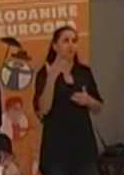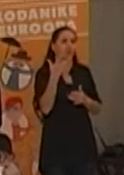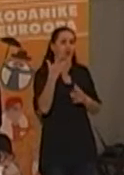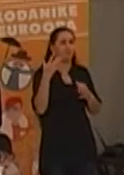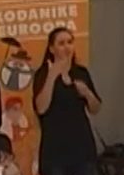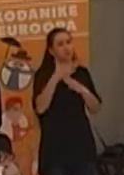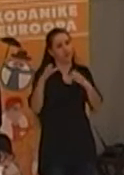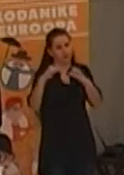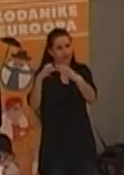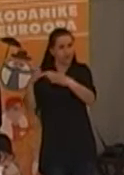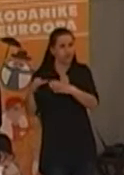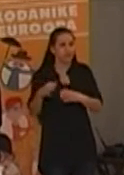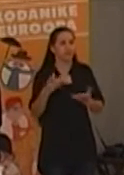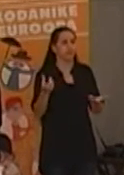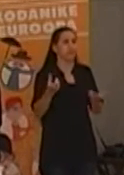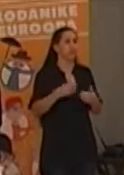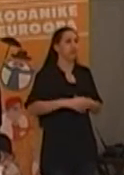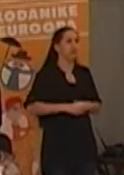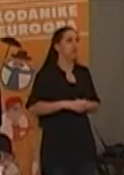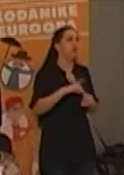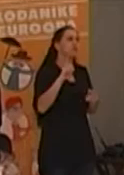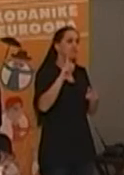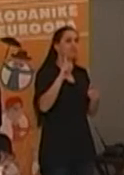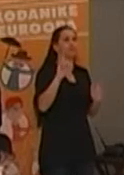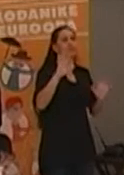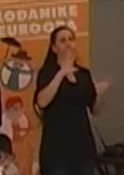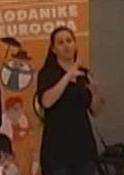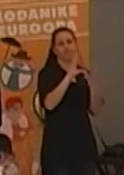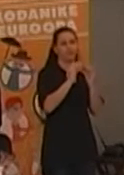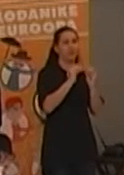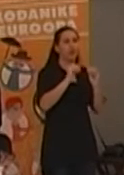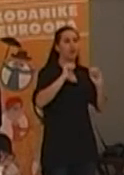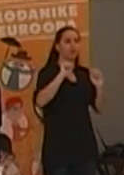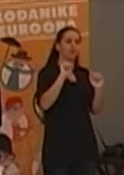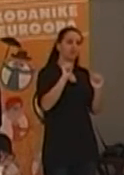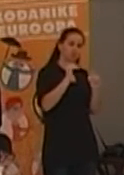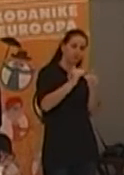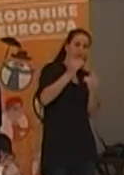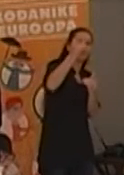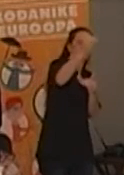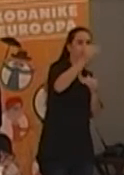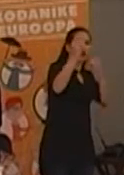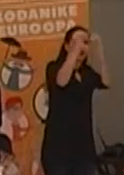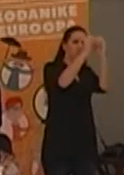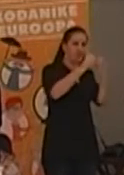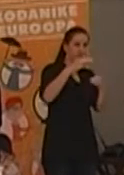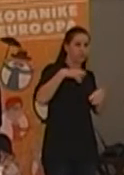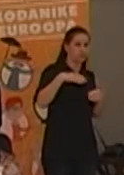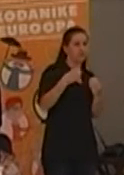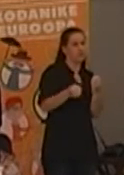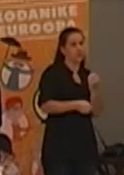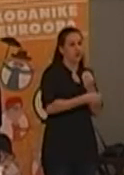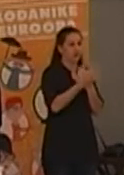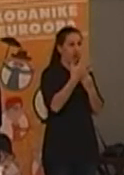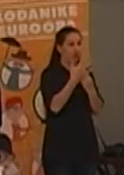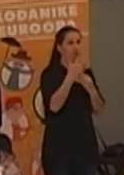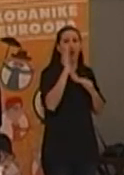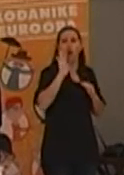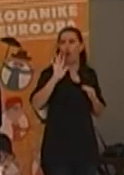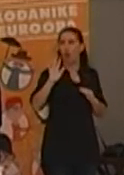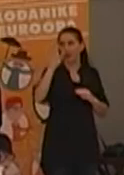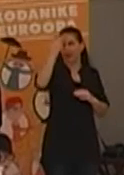place but doesn't grow too much. So, I mean, if you fast forward 10 years, what will Scandinavia, what will your countries be